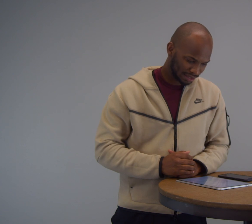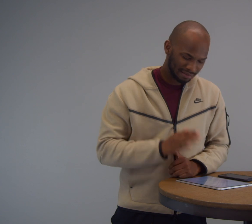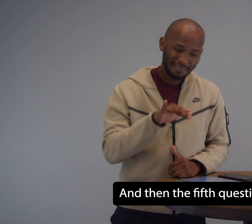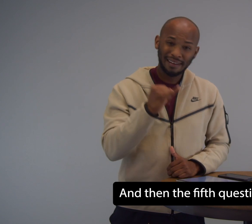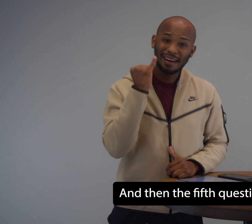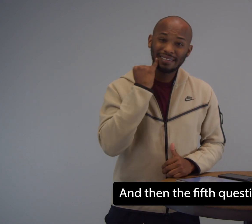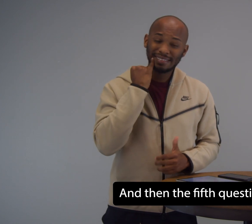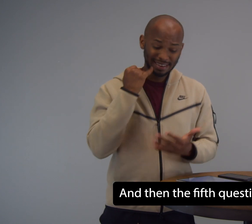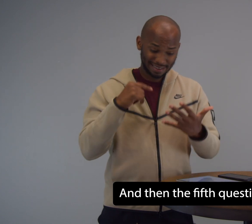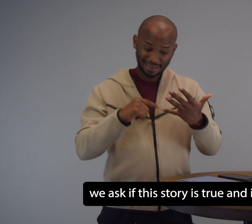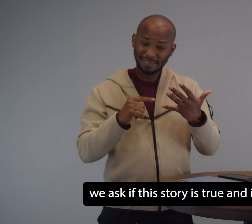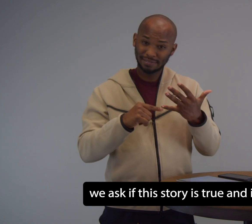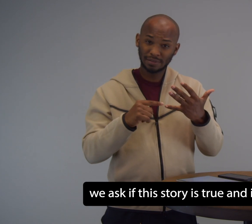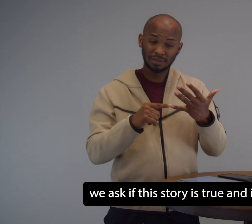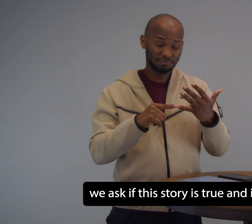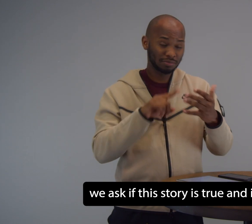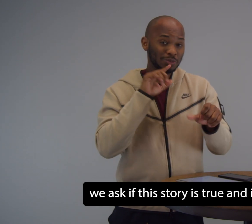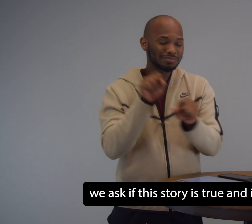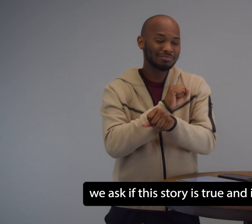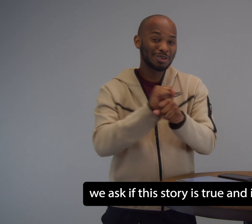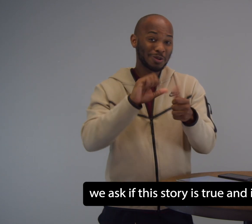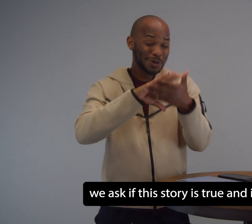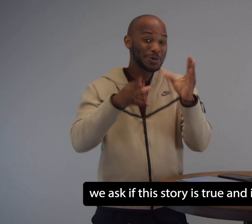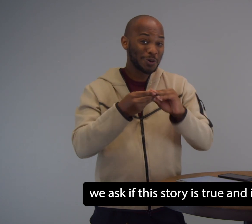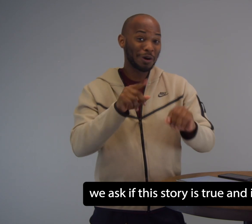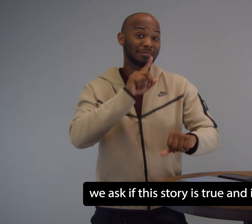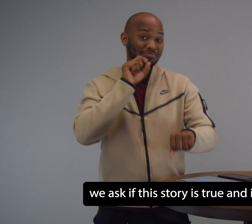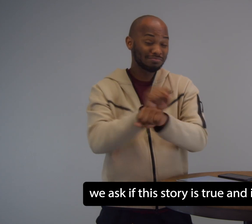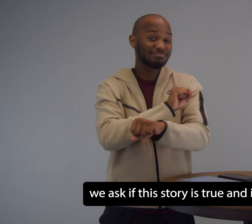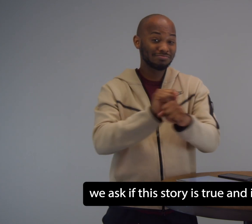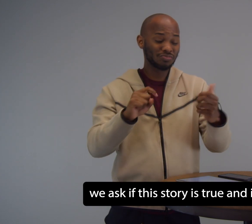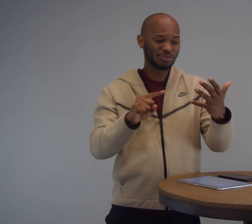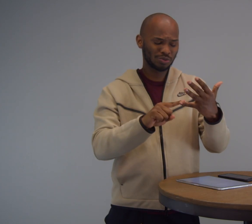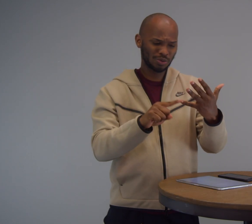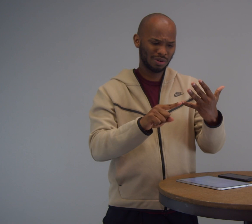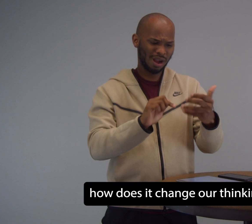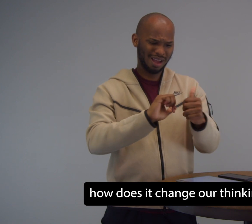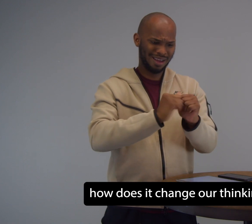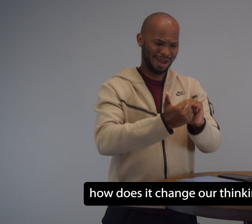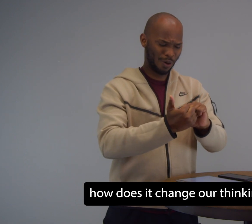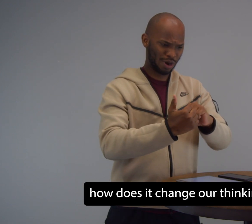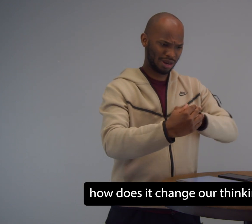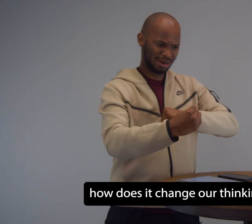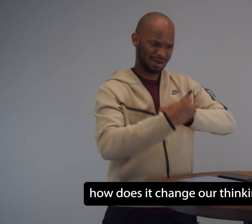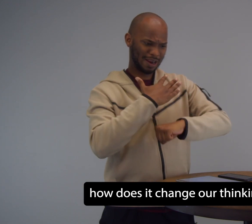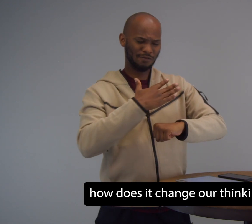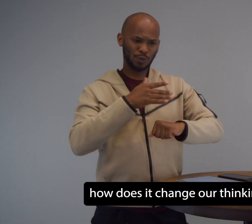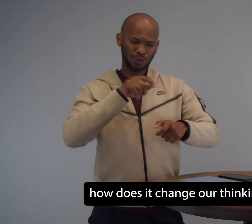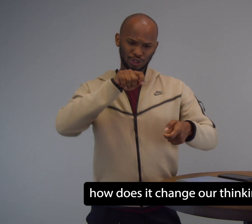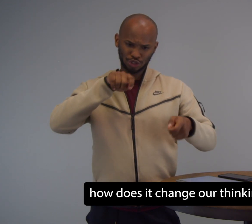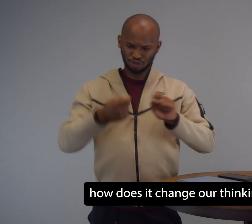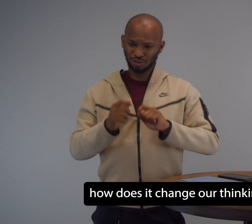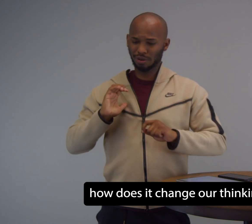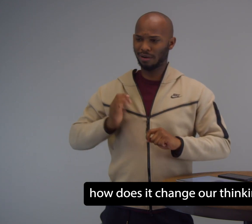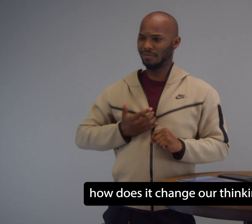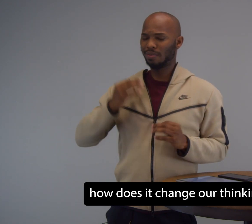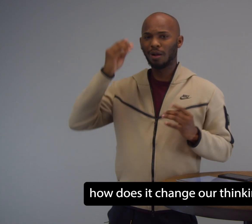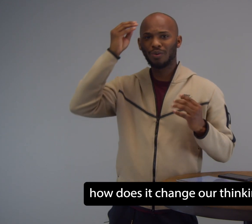And then the fifth question we ask is, if this story is true, and it is true, how does it change and shift